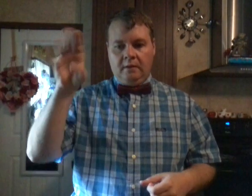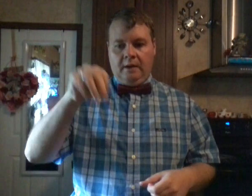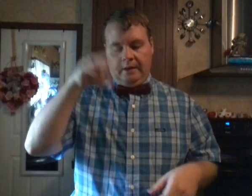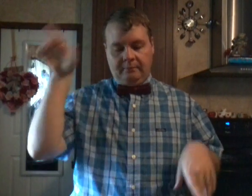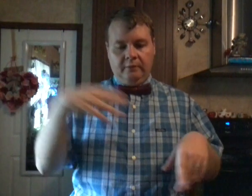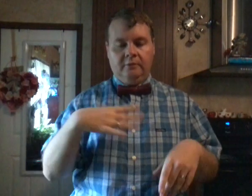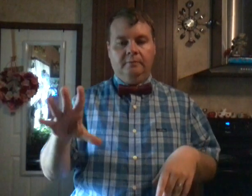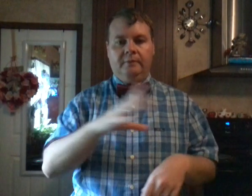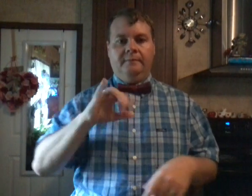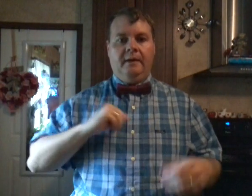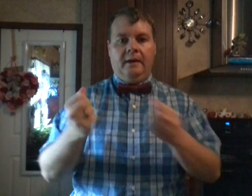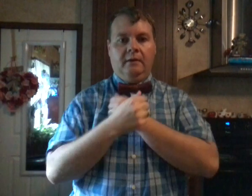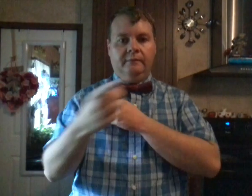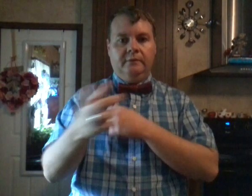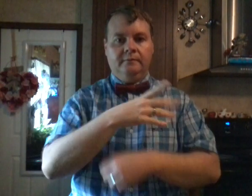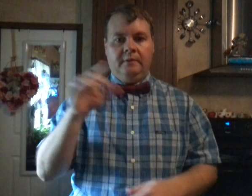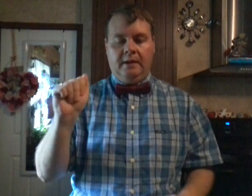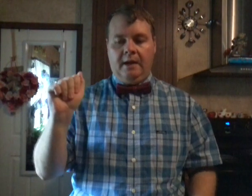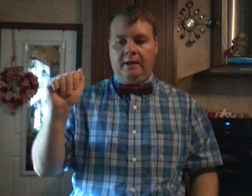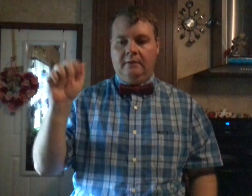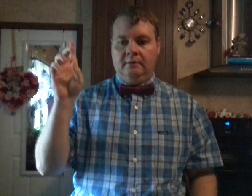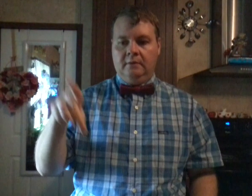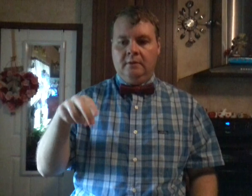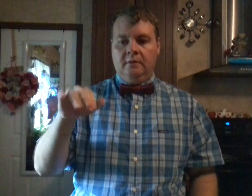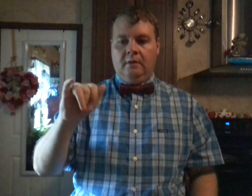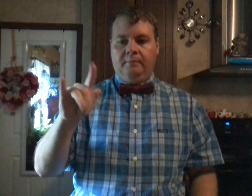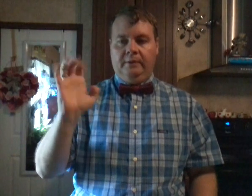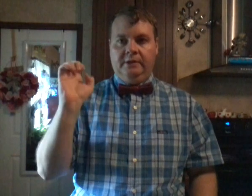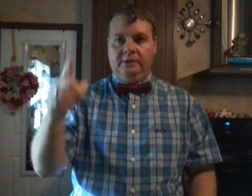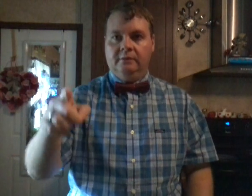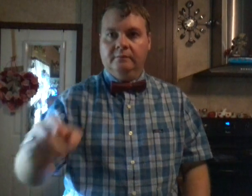I am brother cooper and I love you and I appreciate you